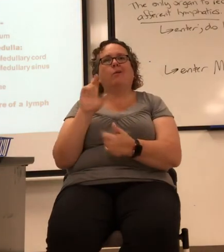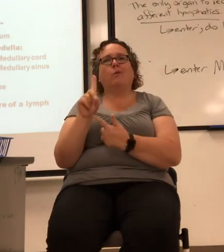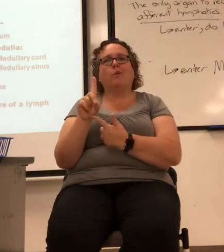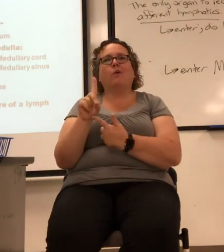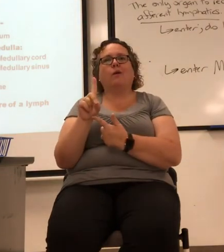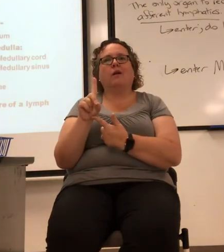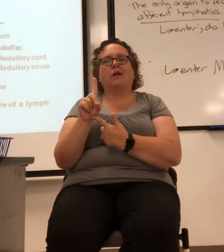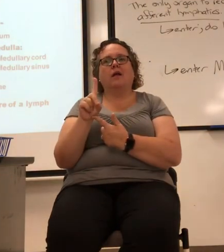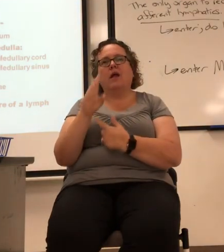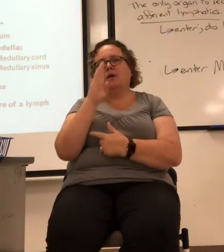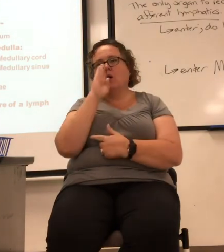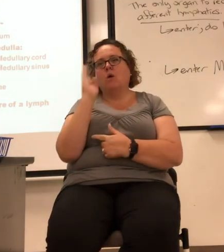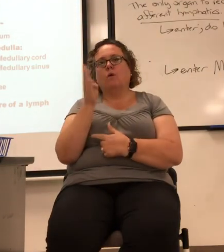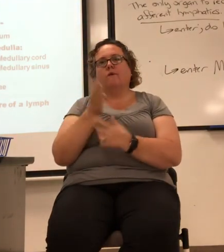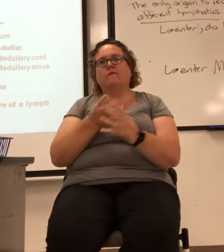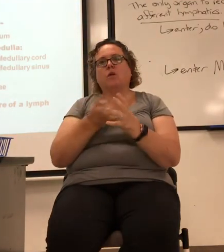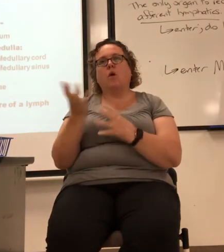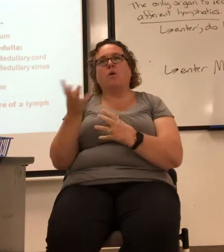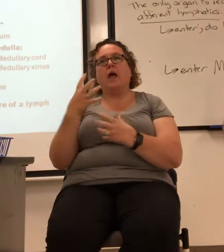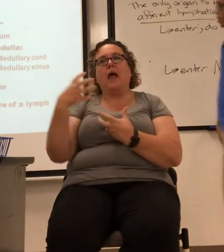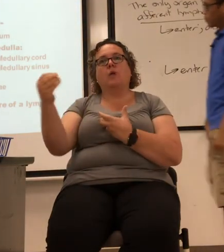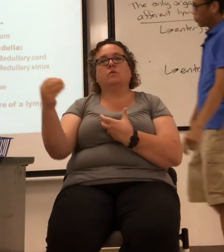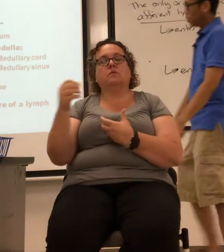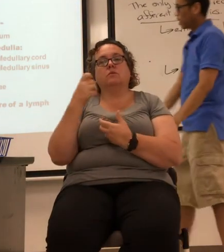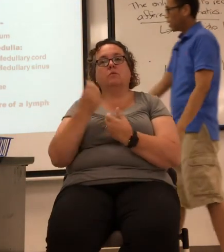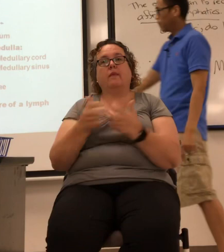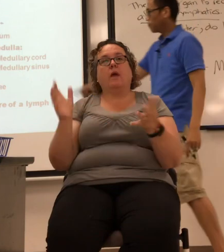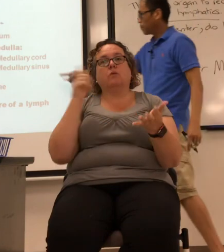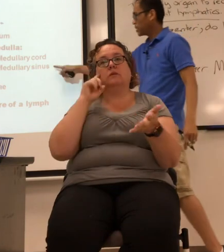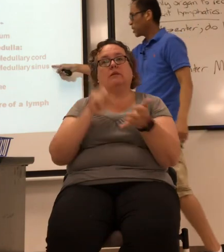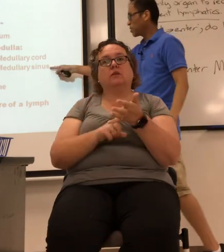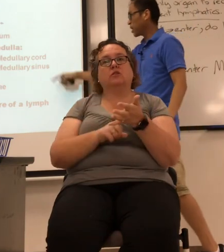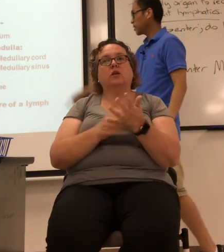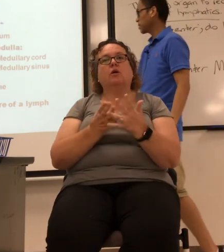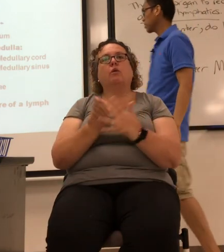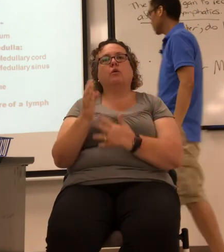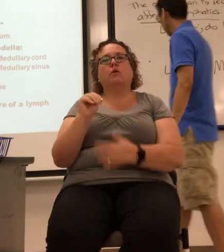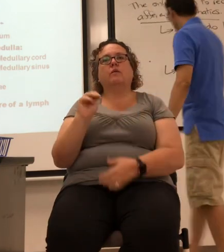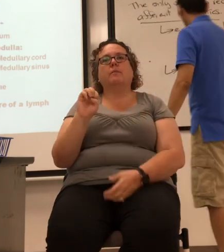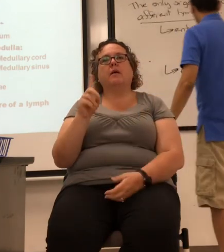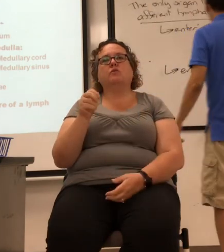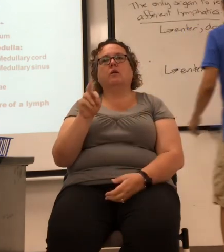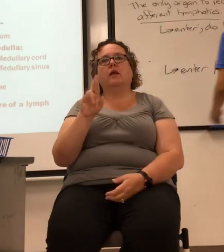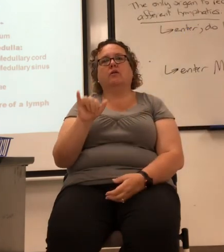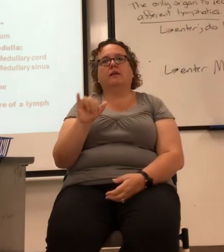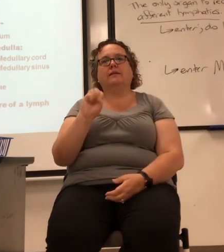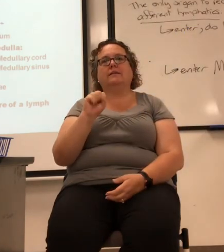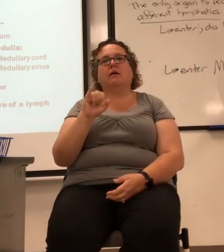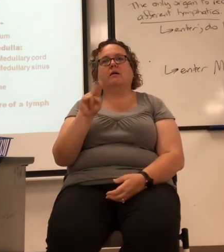just go flow out undetected through the medullary sinus.